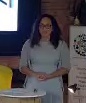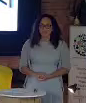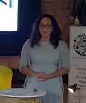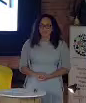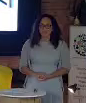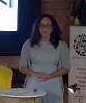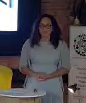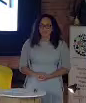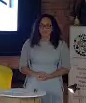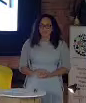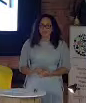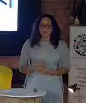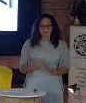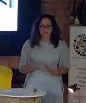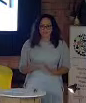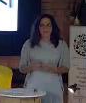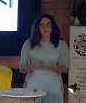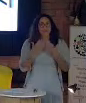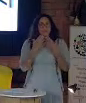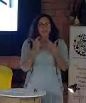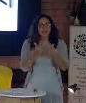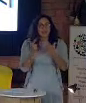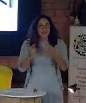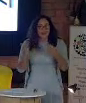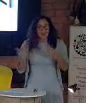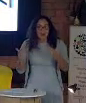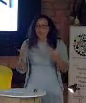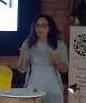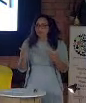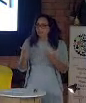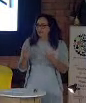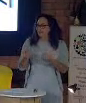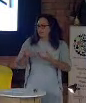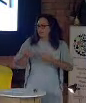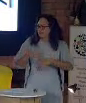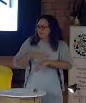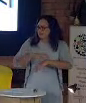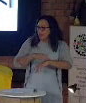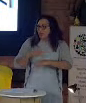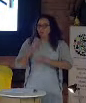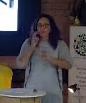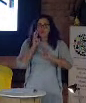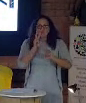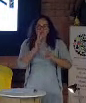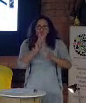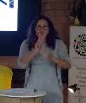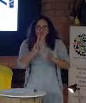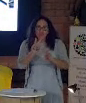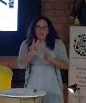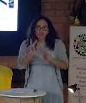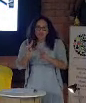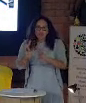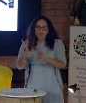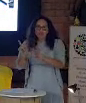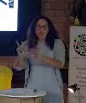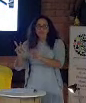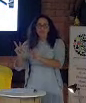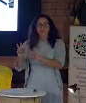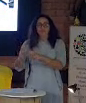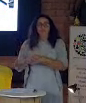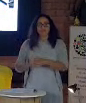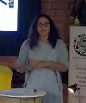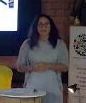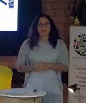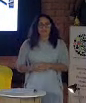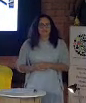I was muted. Thank you so much for taking the time to watch this. The next steps for this virtual performance